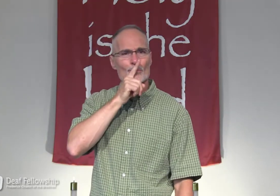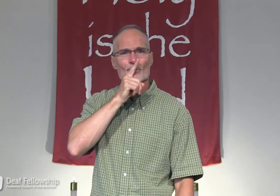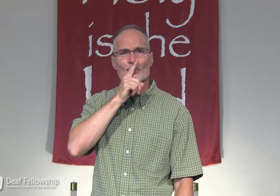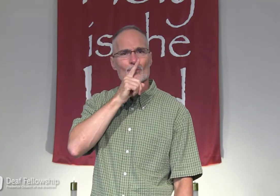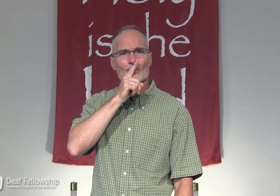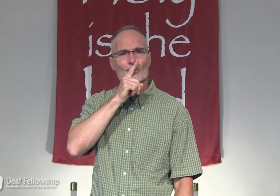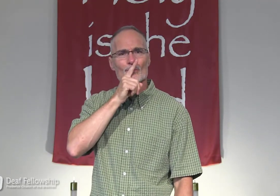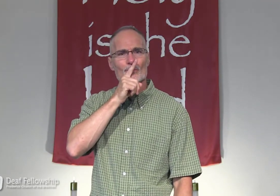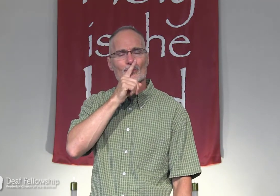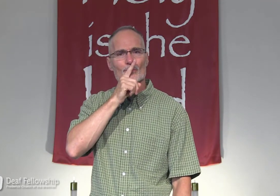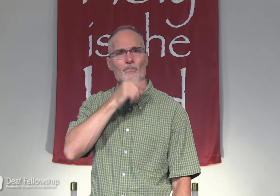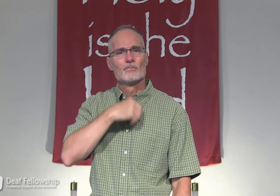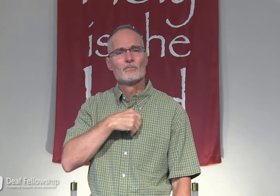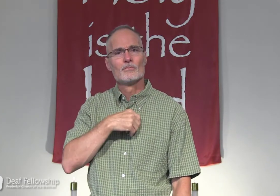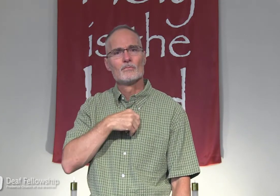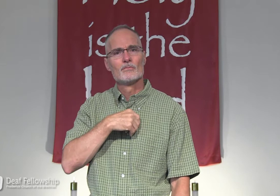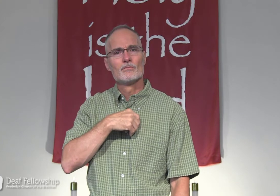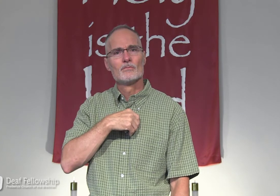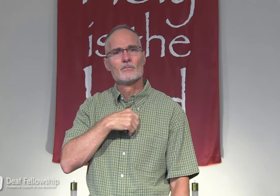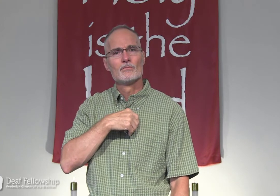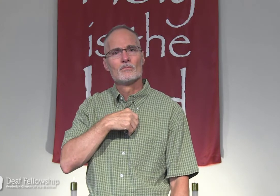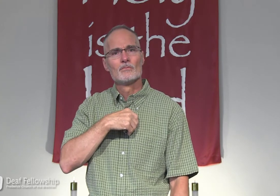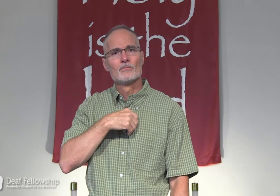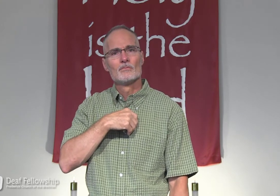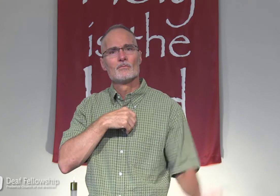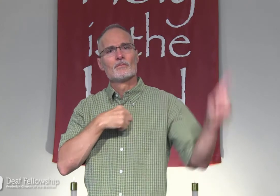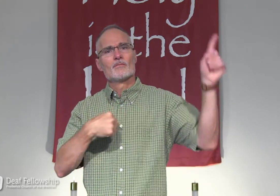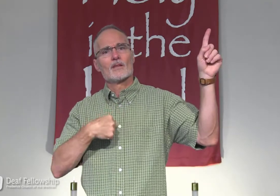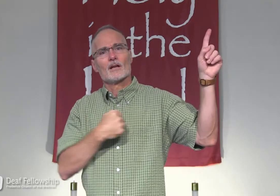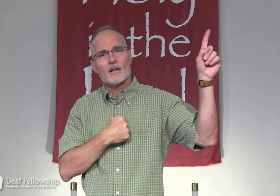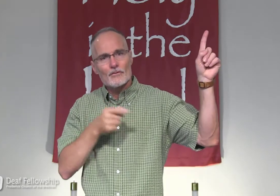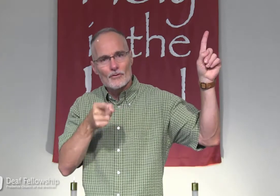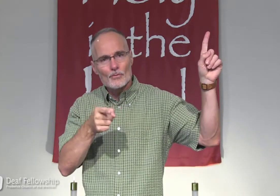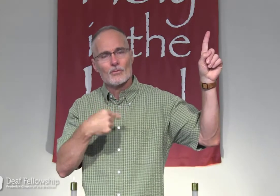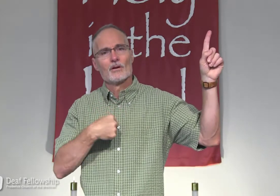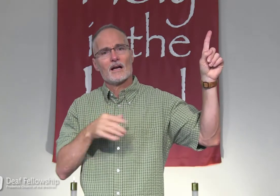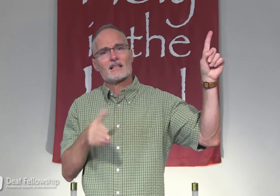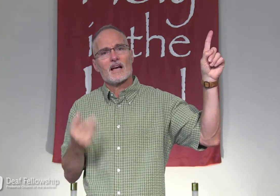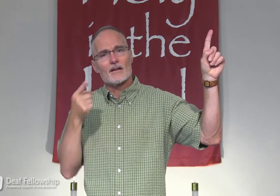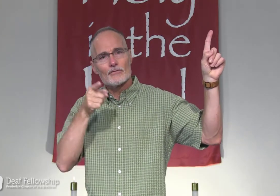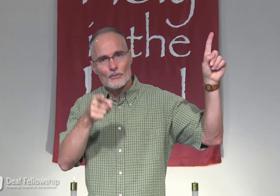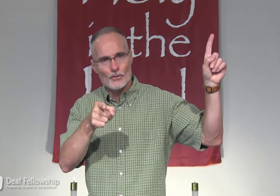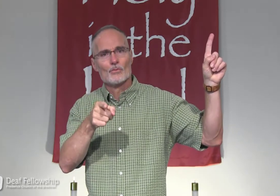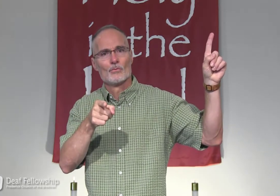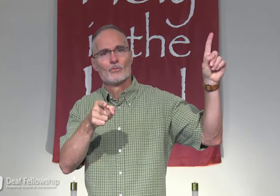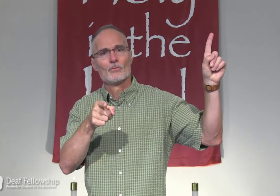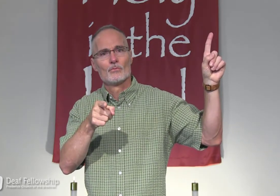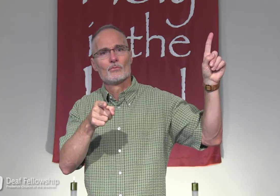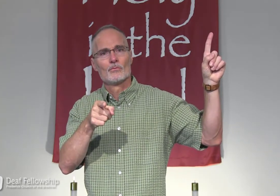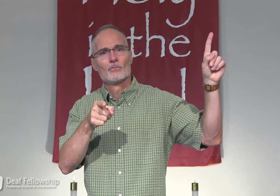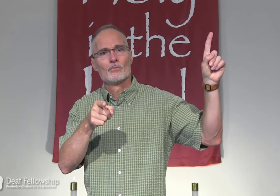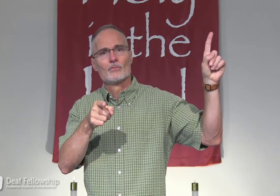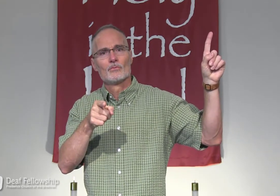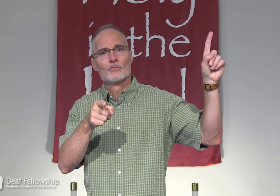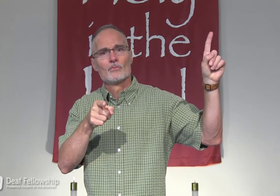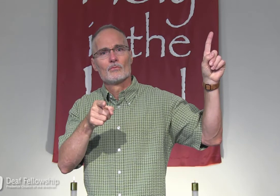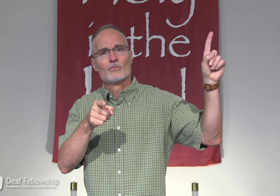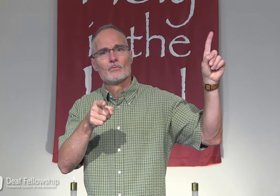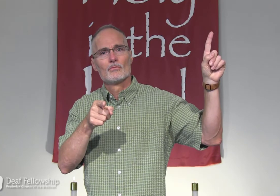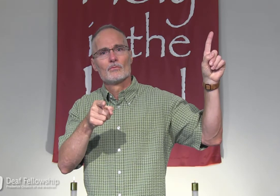He never said, well, I'll come, but you know, before I can save you, you need to do all these things first. No. He said,